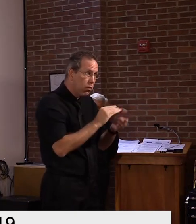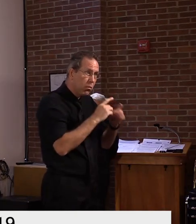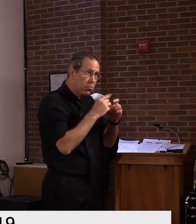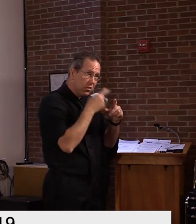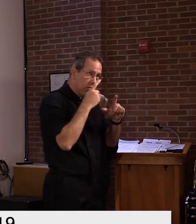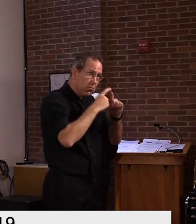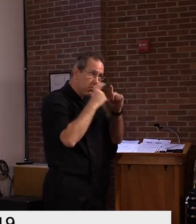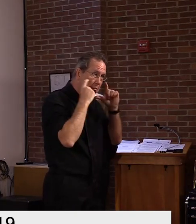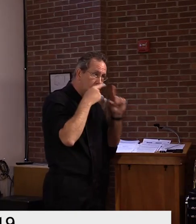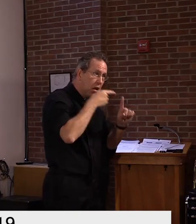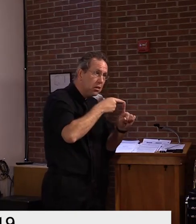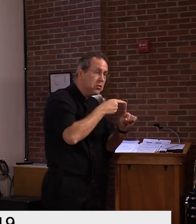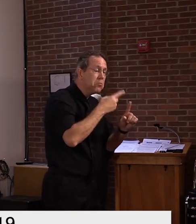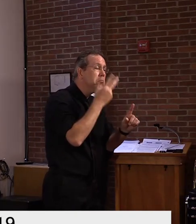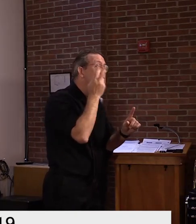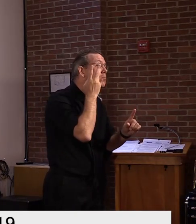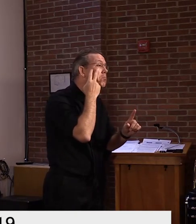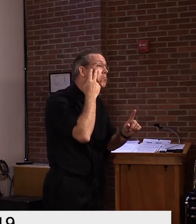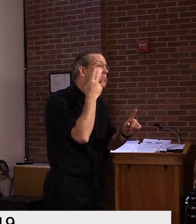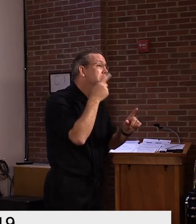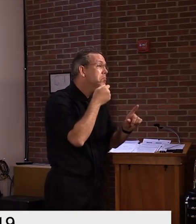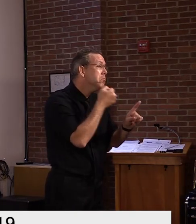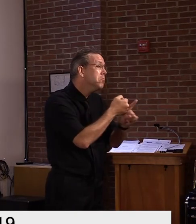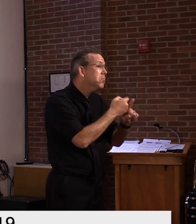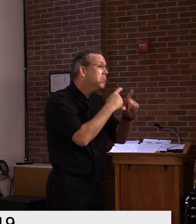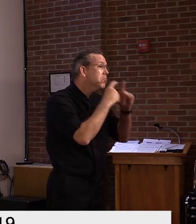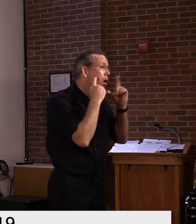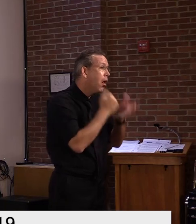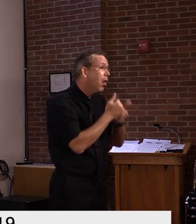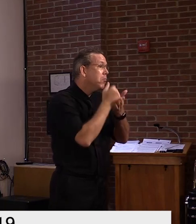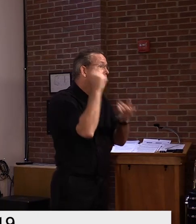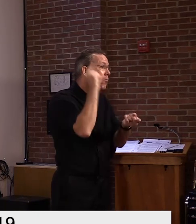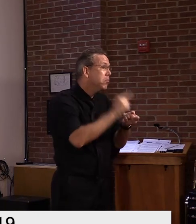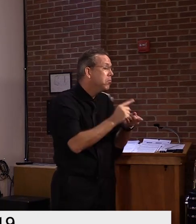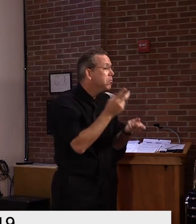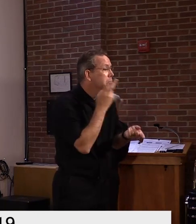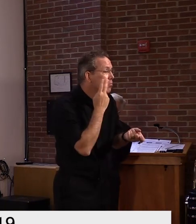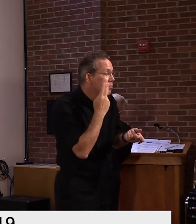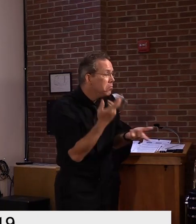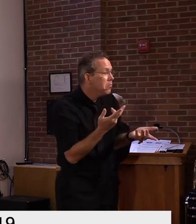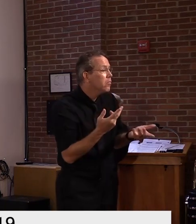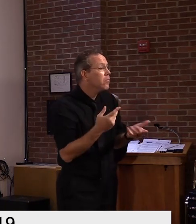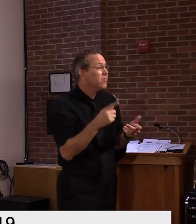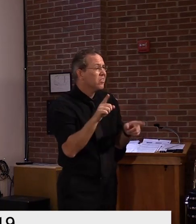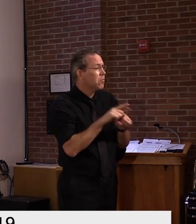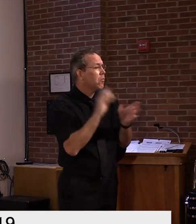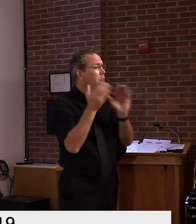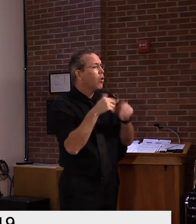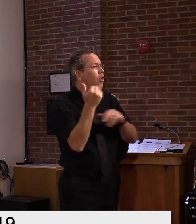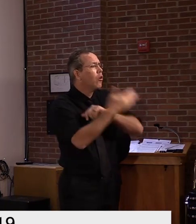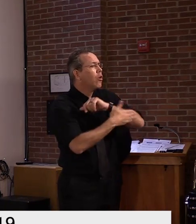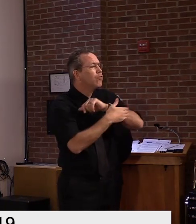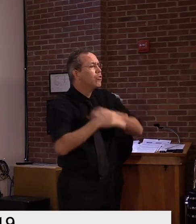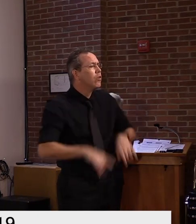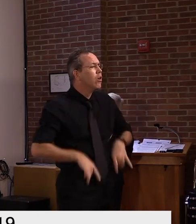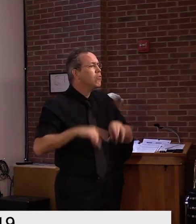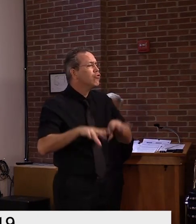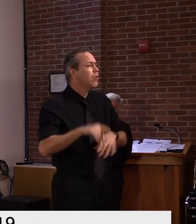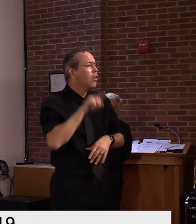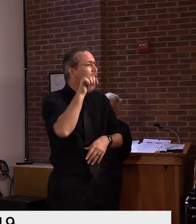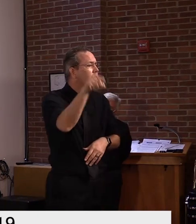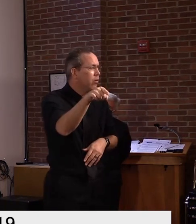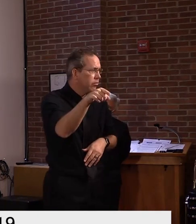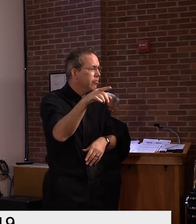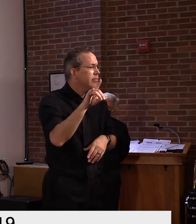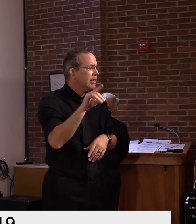every fall and winter. Because Australia, at least, reported a fairly reduced flu season this